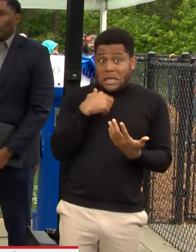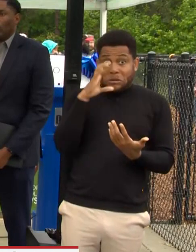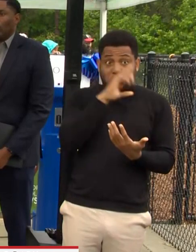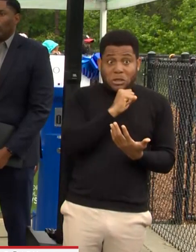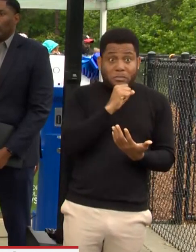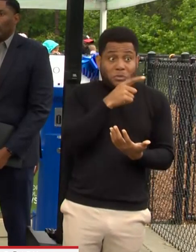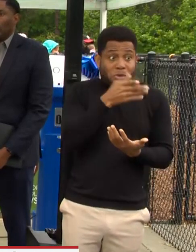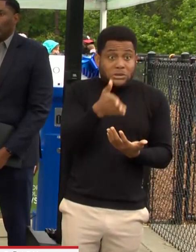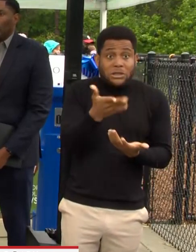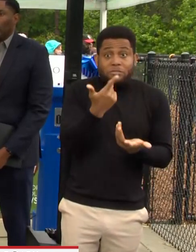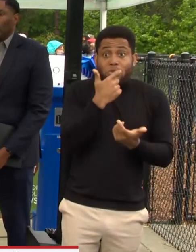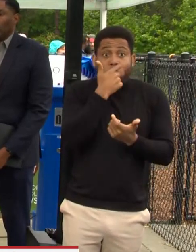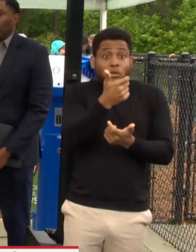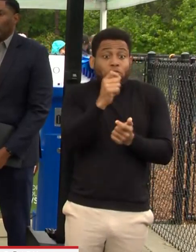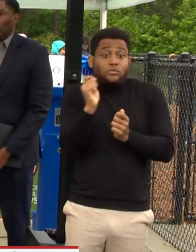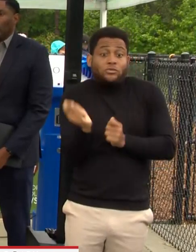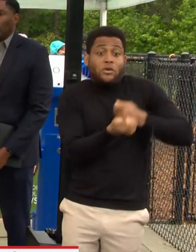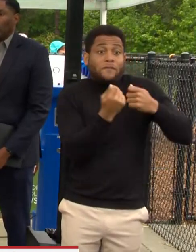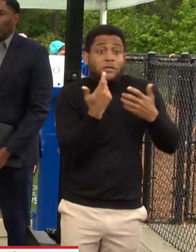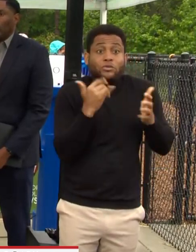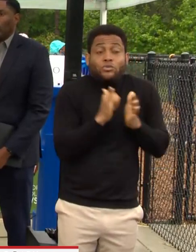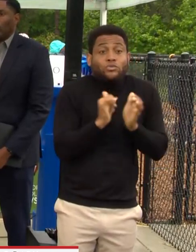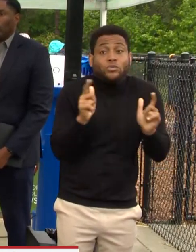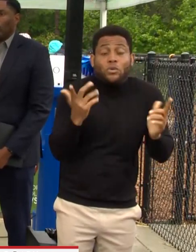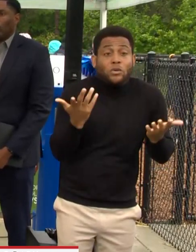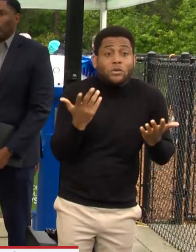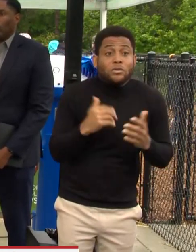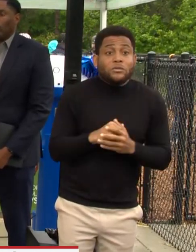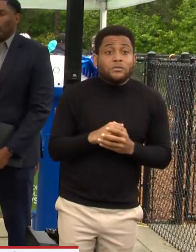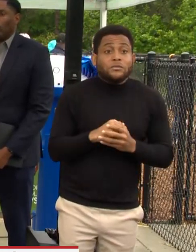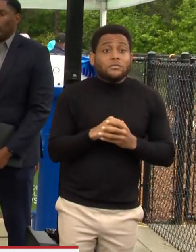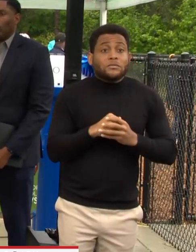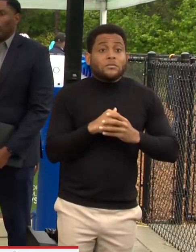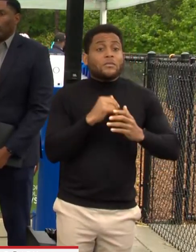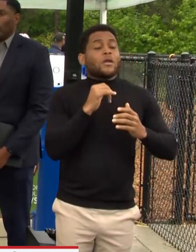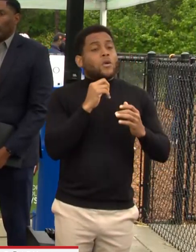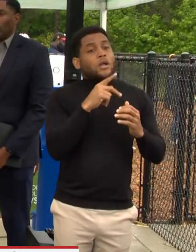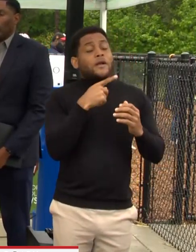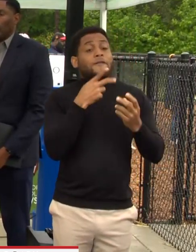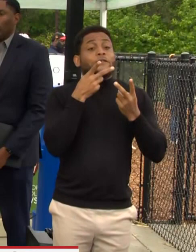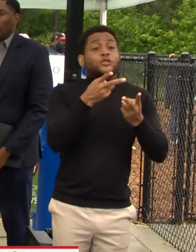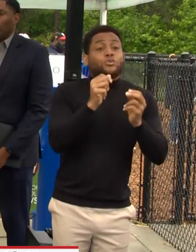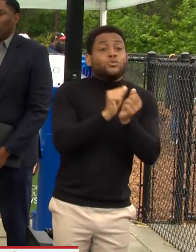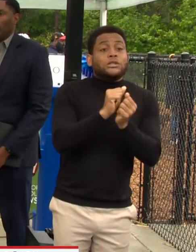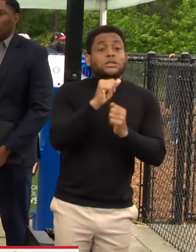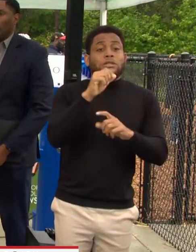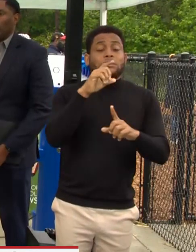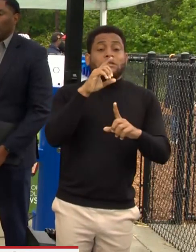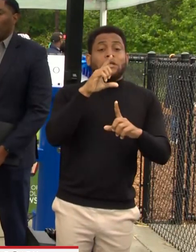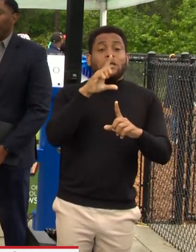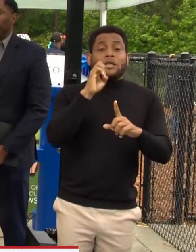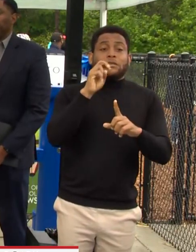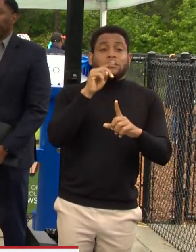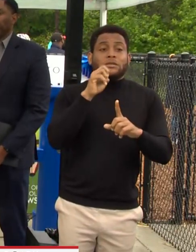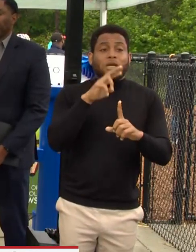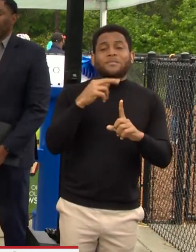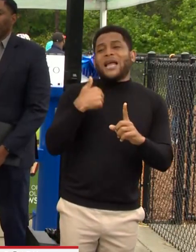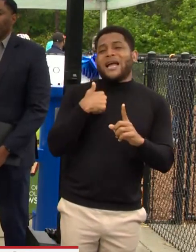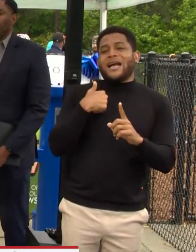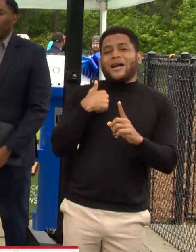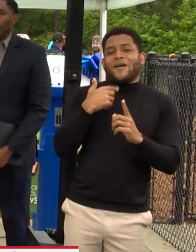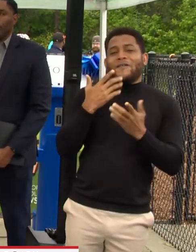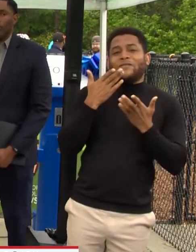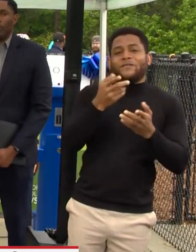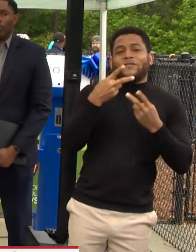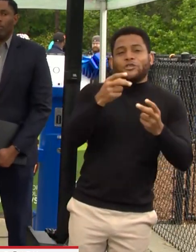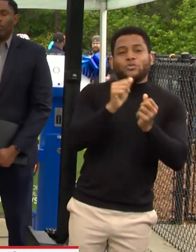As a guest of Rusty Linder, as you were. I wasn't a guest of Rusty Linder, but I don't know. I don't know. Thank you. Okay.